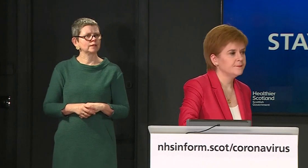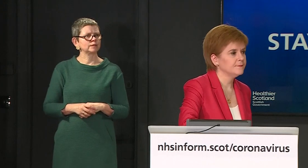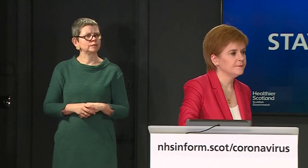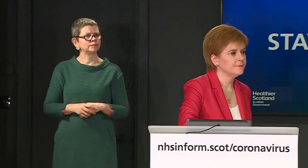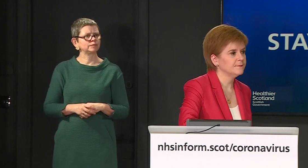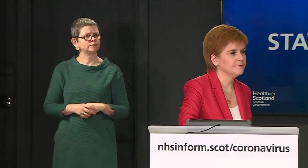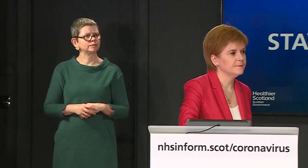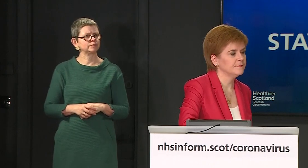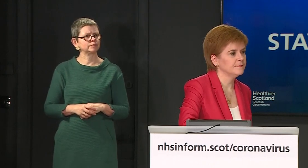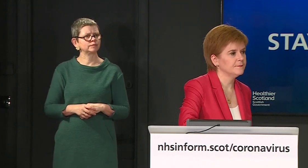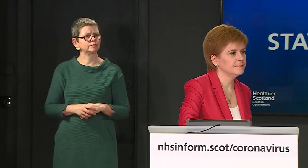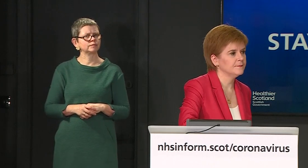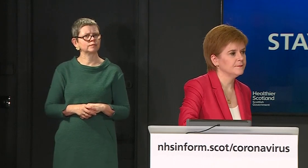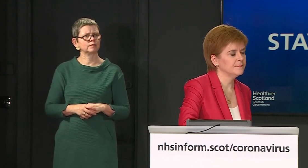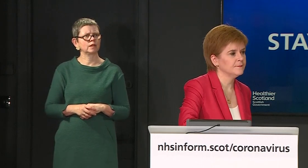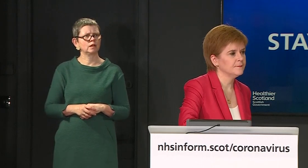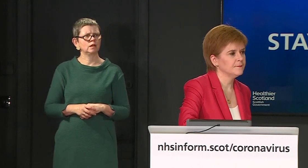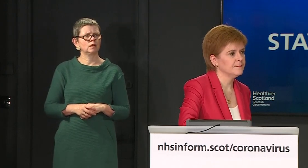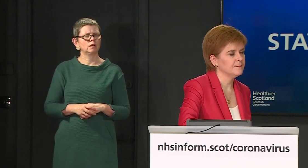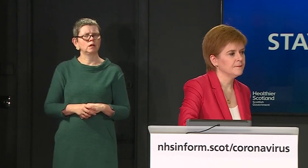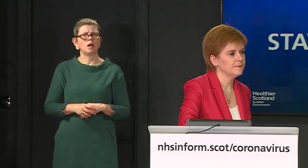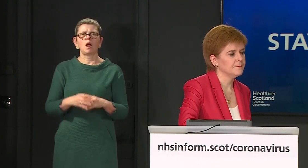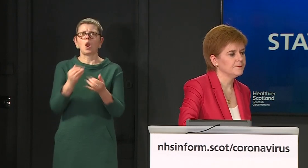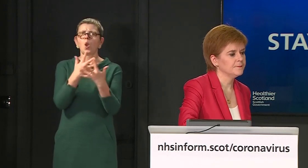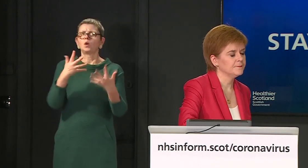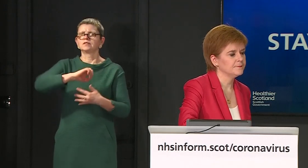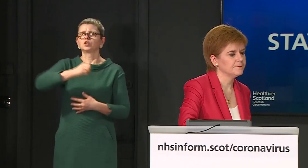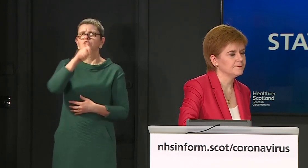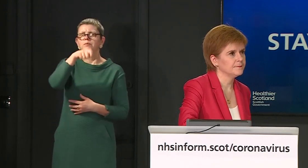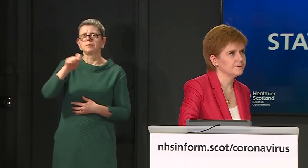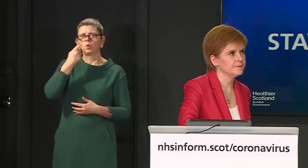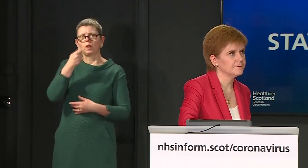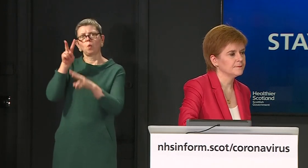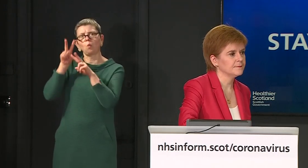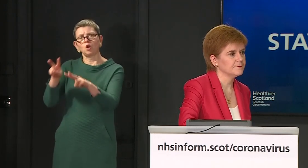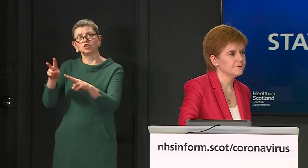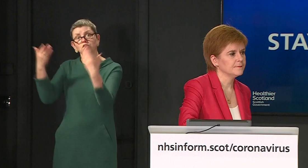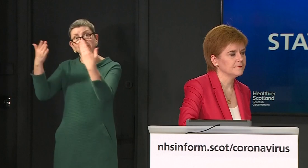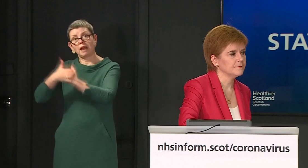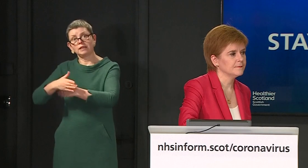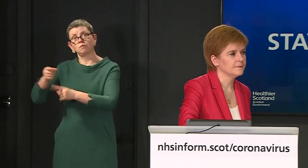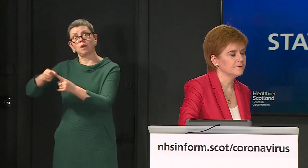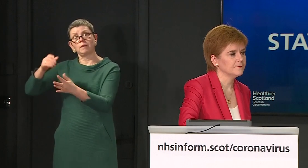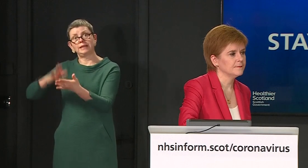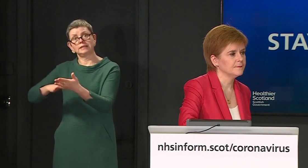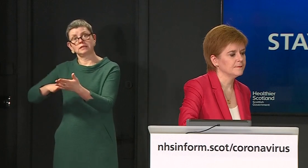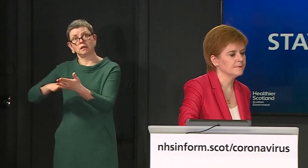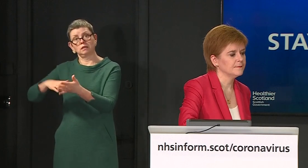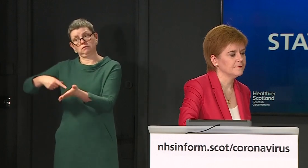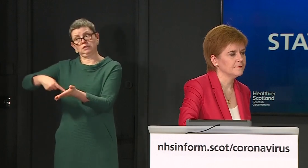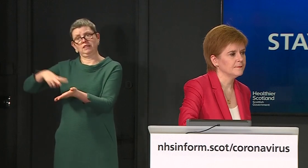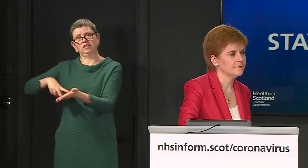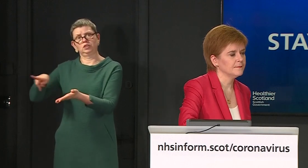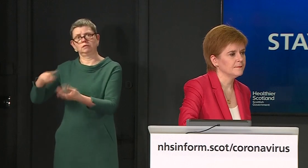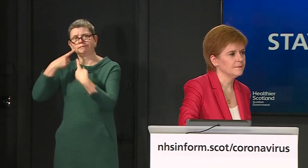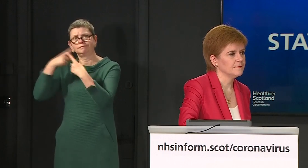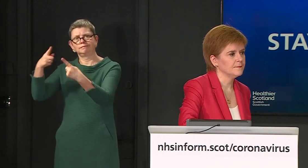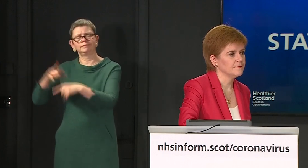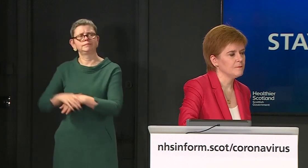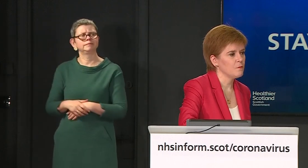Obviously, thousands of Scots will watch the Prime Minister's broadcast tonight, and this campaign will